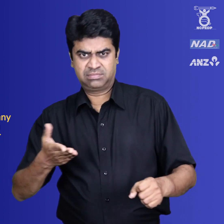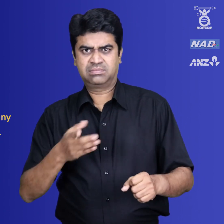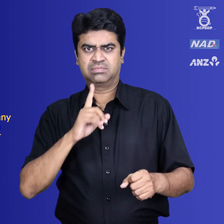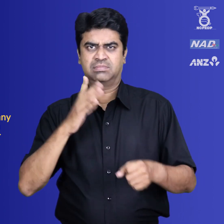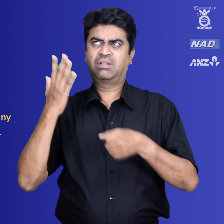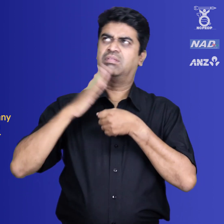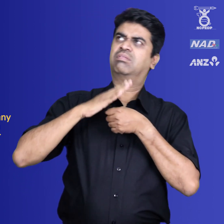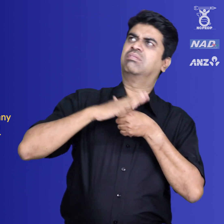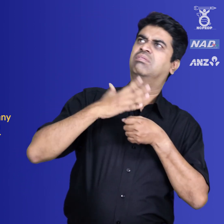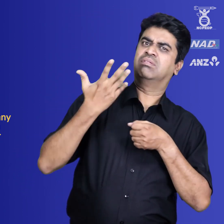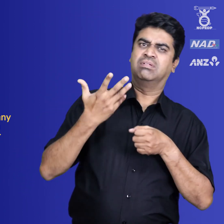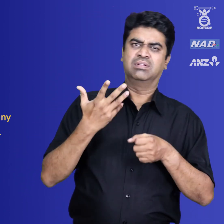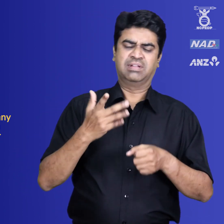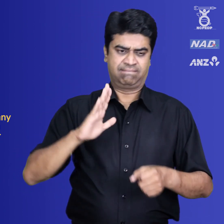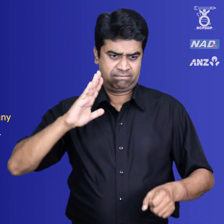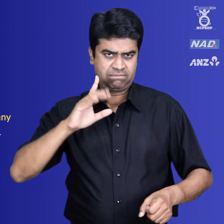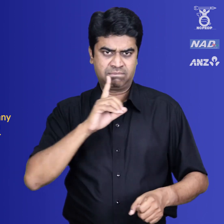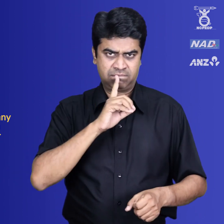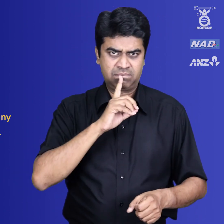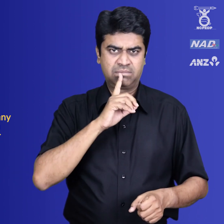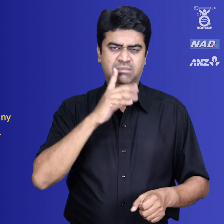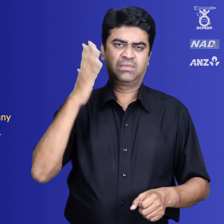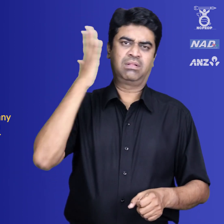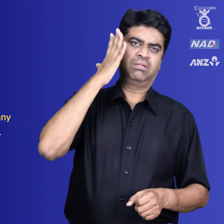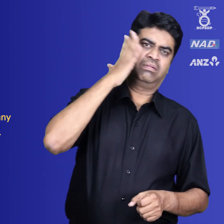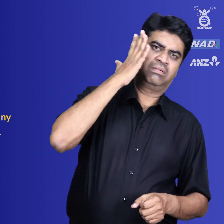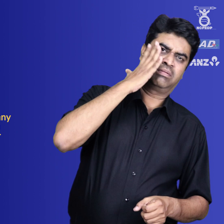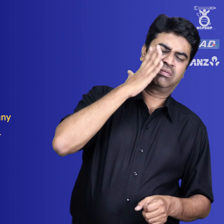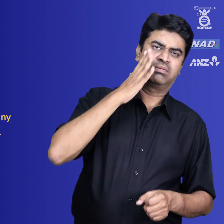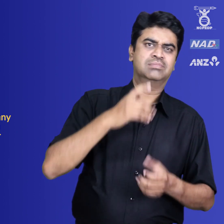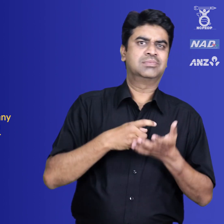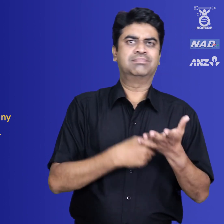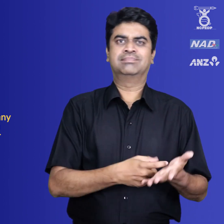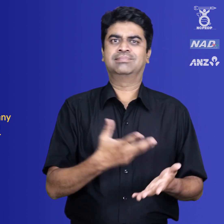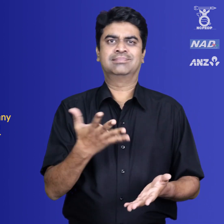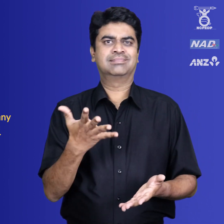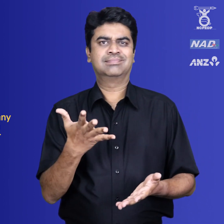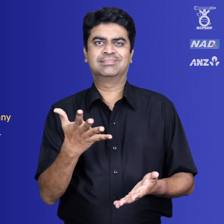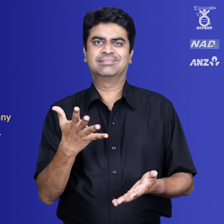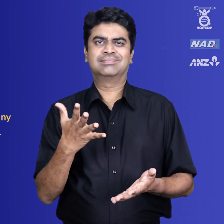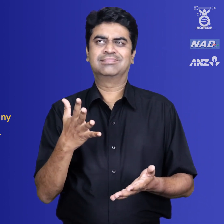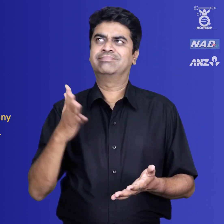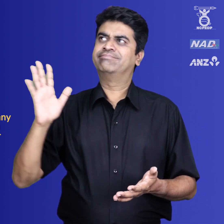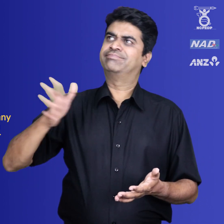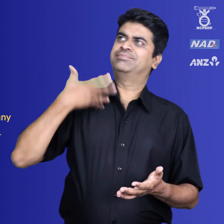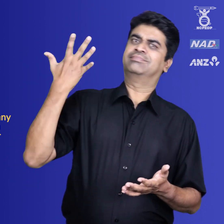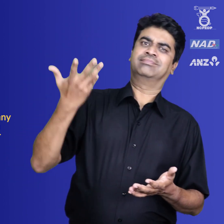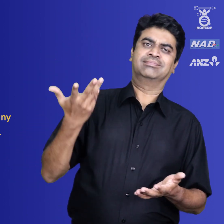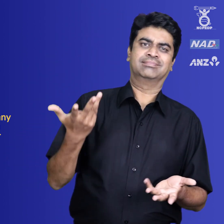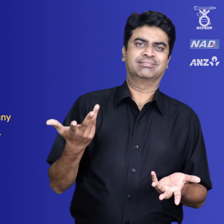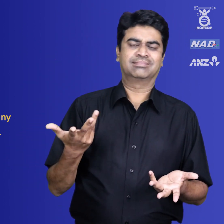assaults or uses force to any person with disability with intent to dishonor